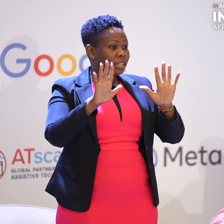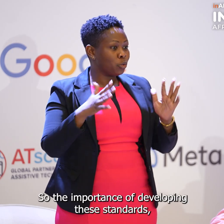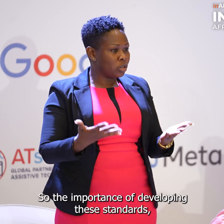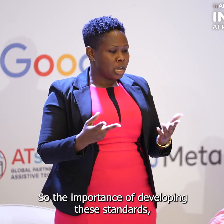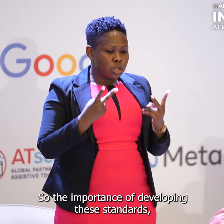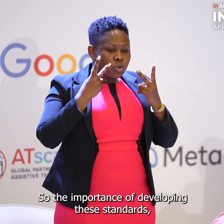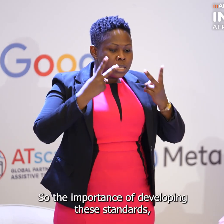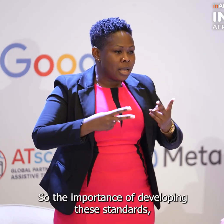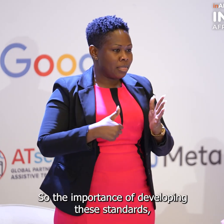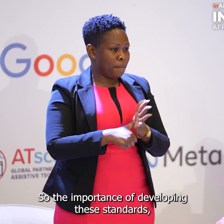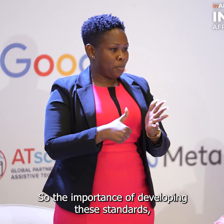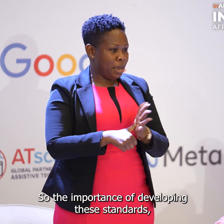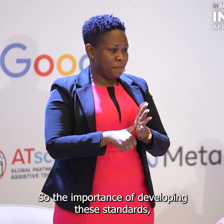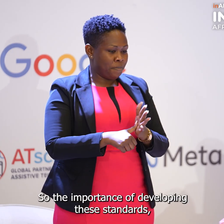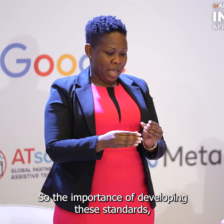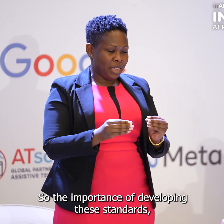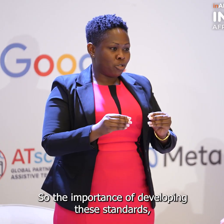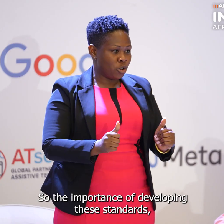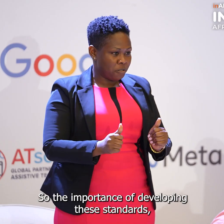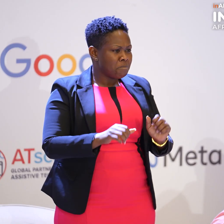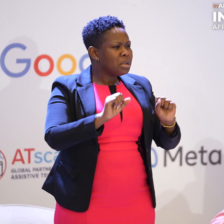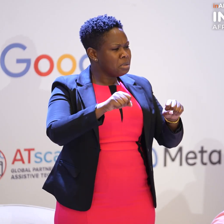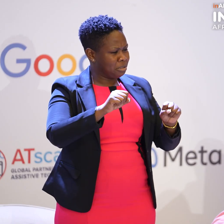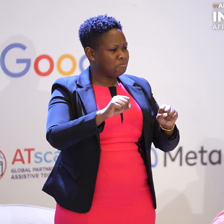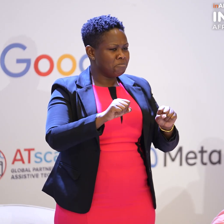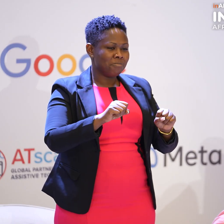context. So the importance of developing these standards,